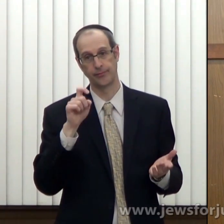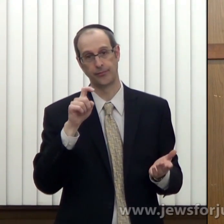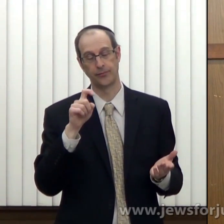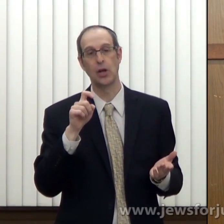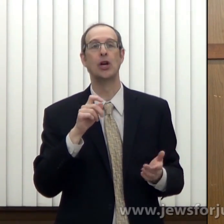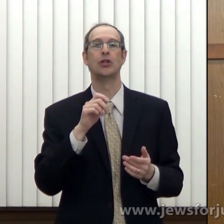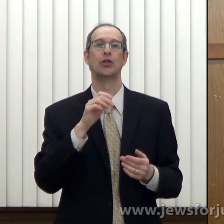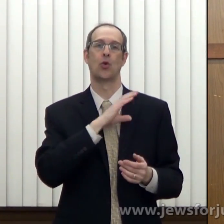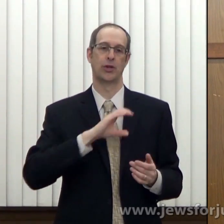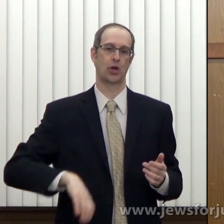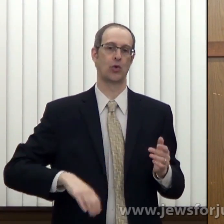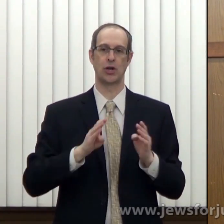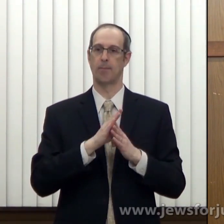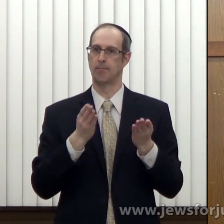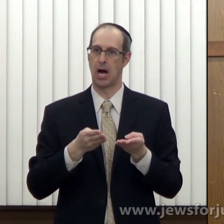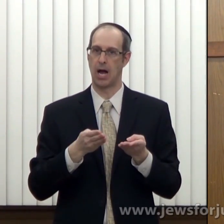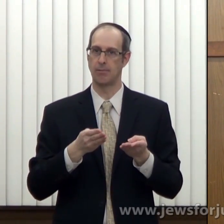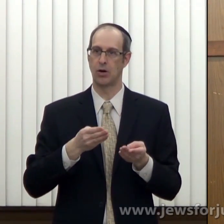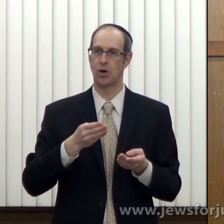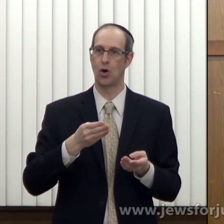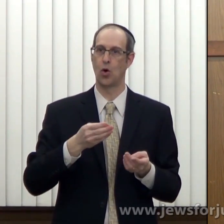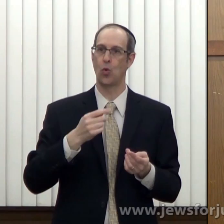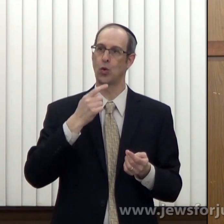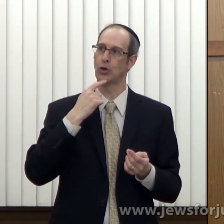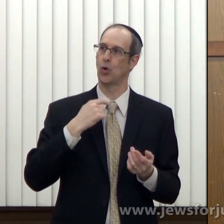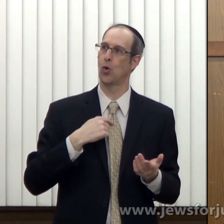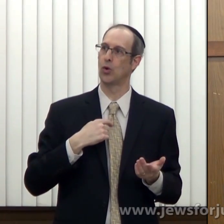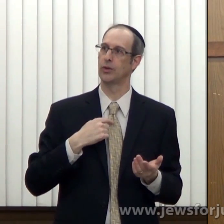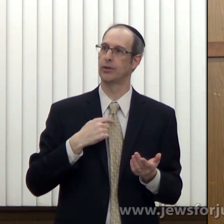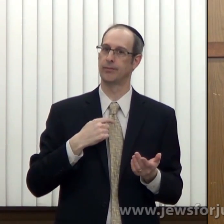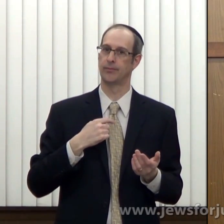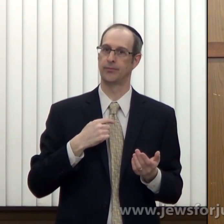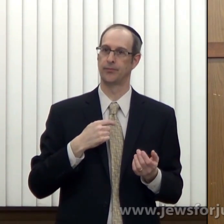Bible, we're told that